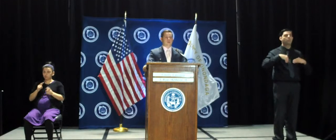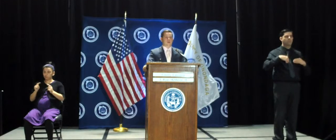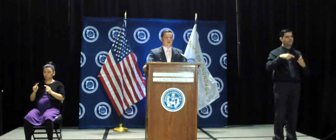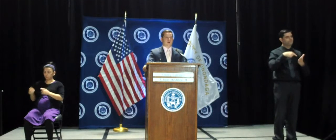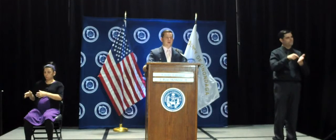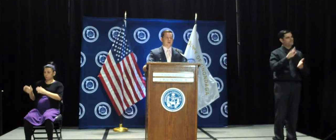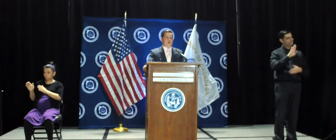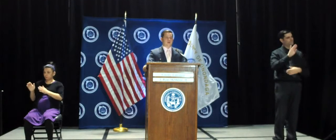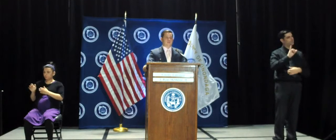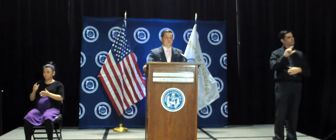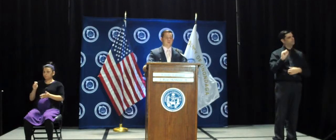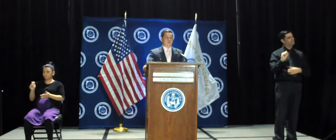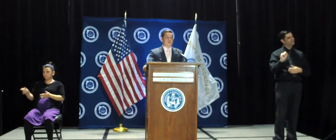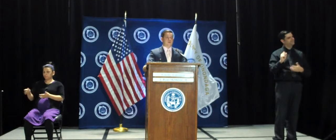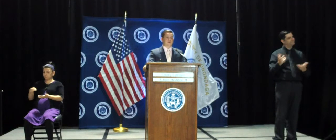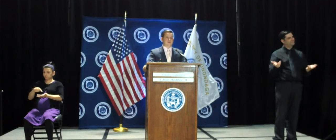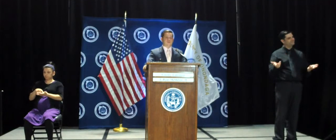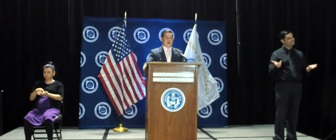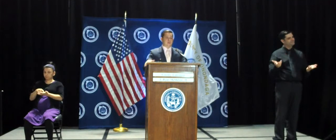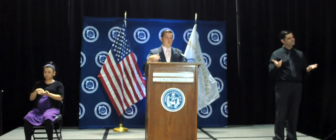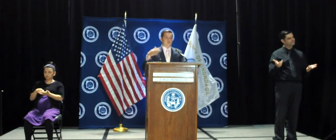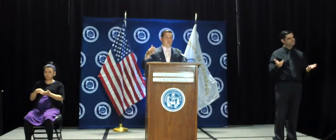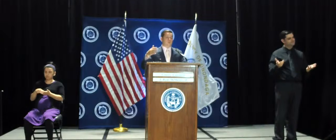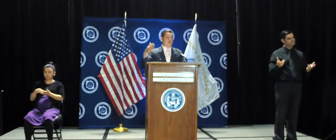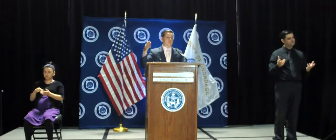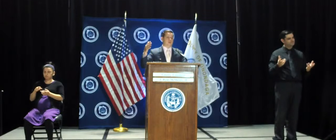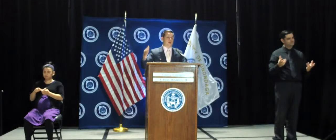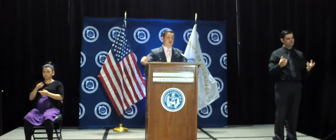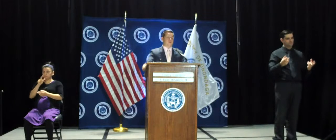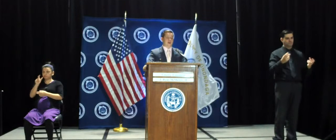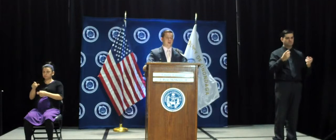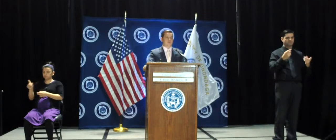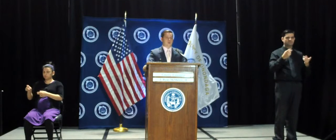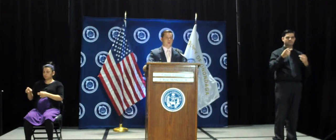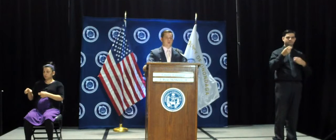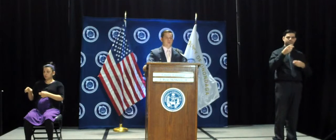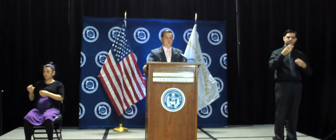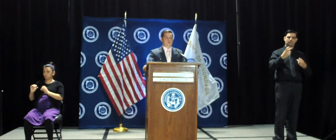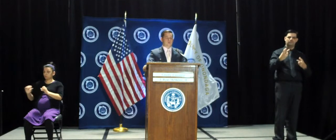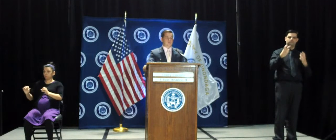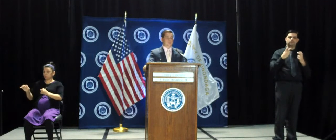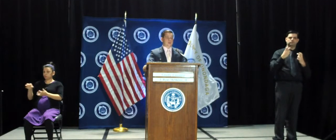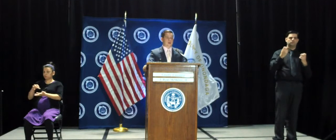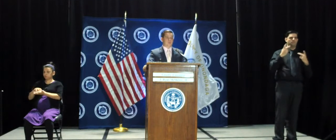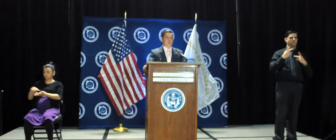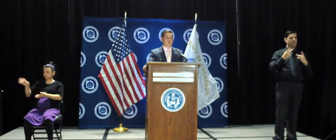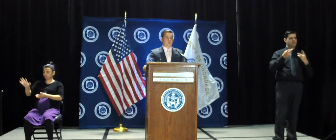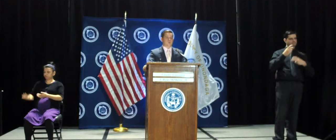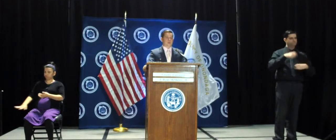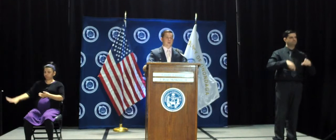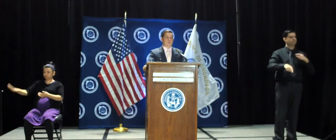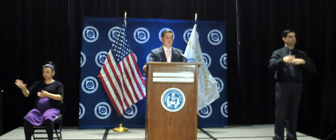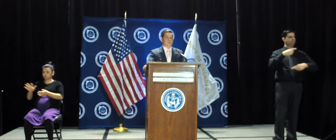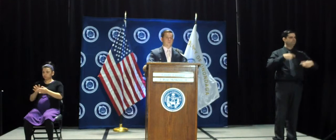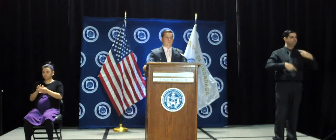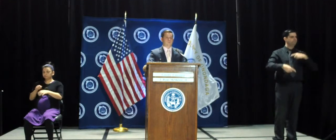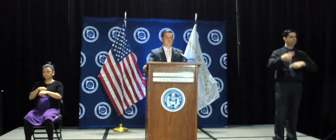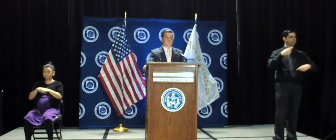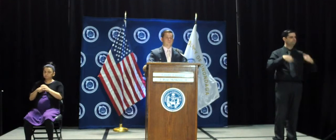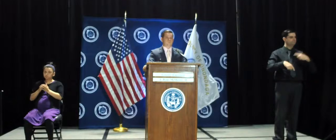community, and because of that, we think we'll get paid back, if not all the money owed to us, pretty close to that